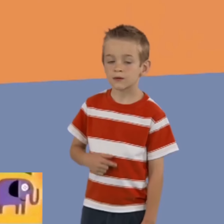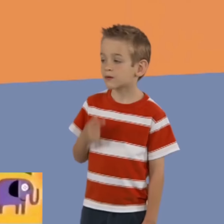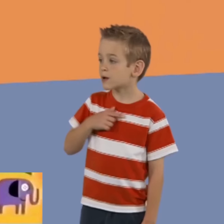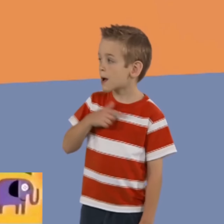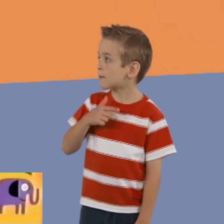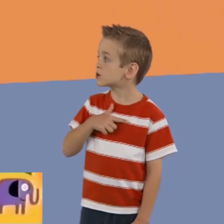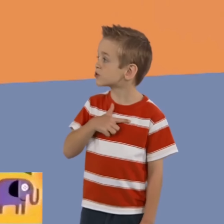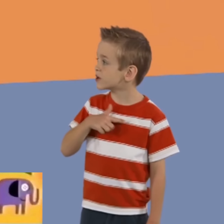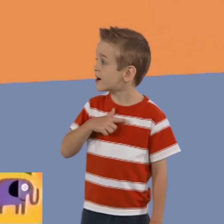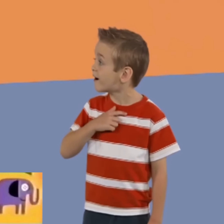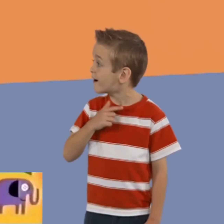Okay, my turn, Leah.